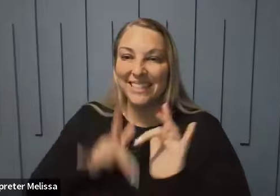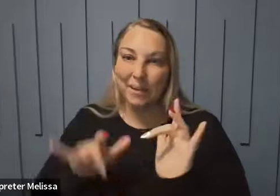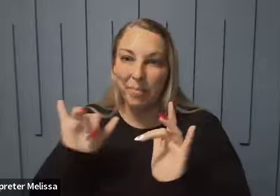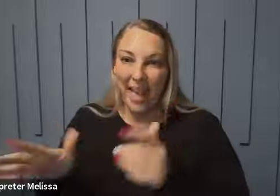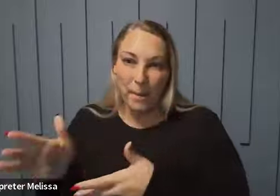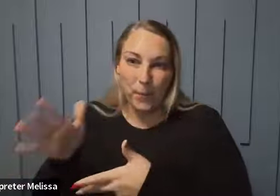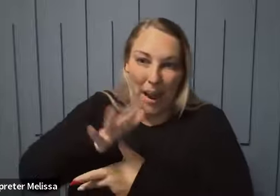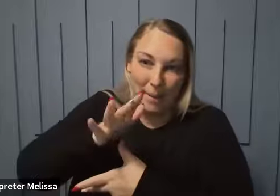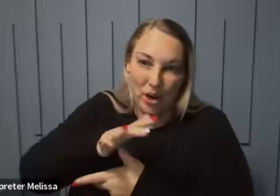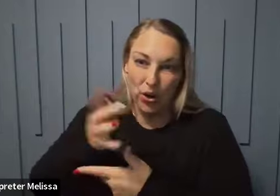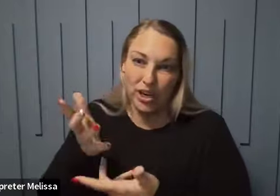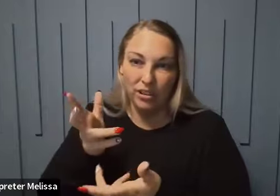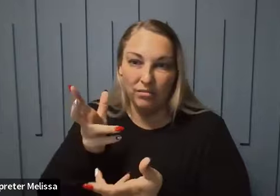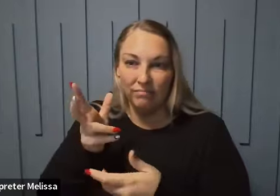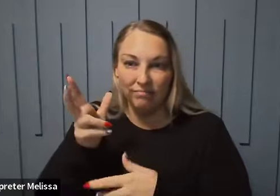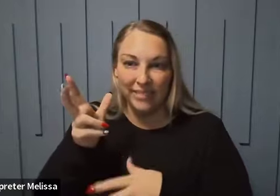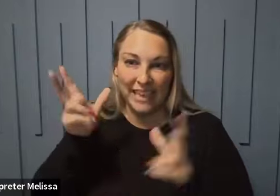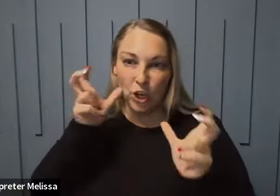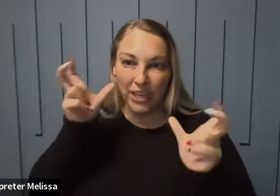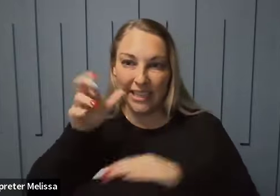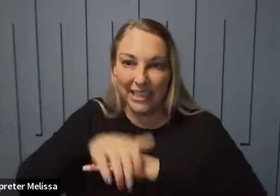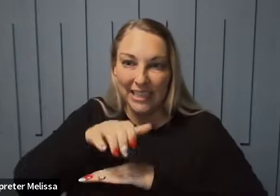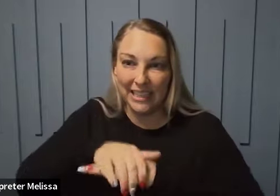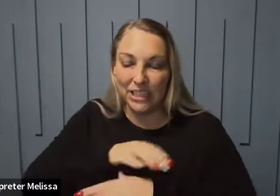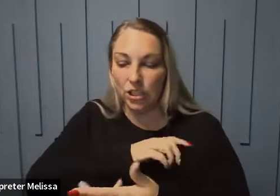to English. But there's no real